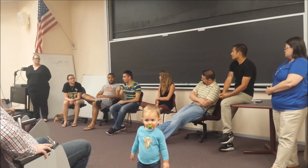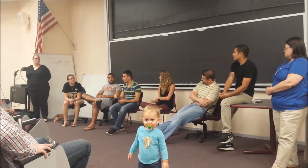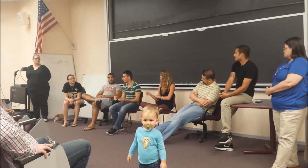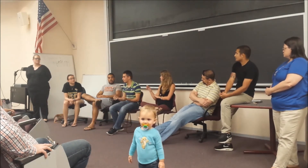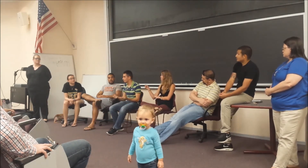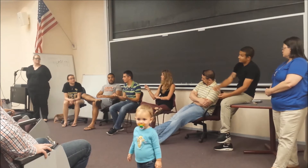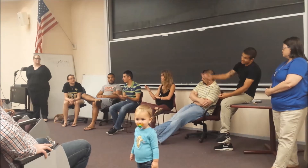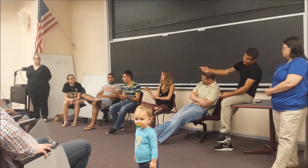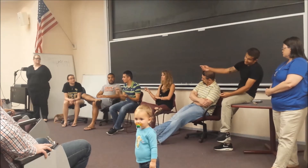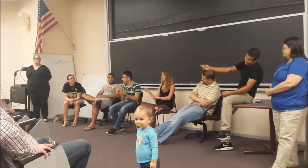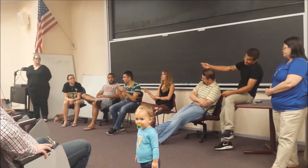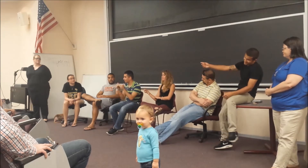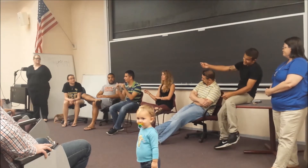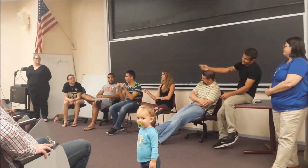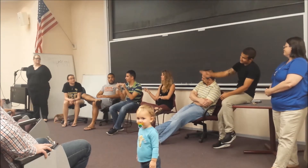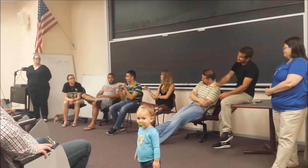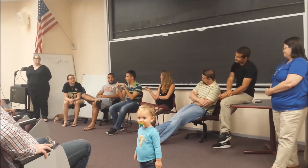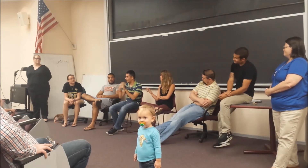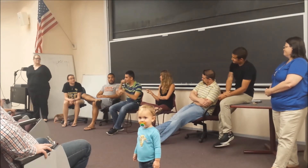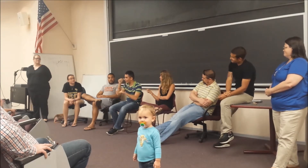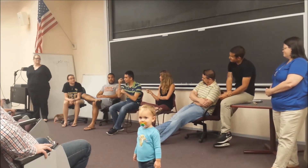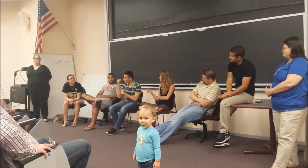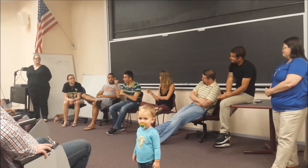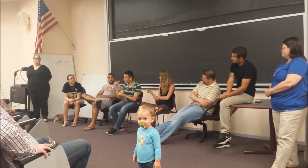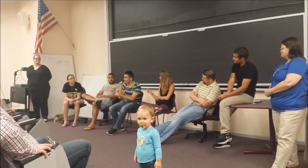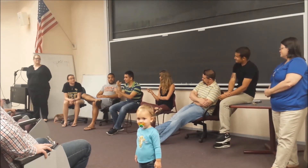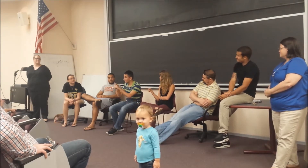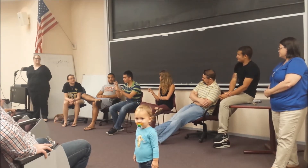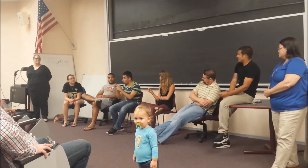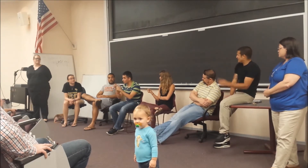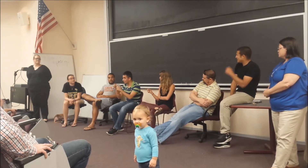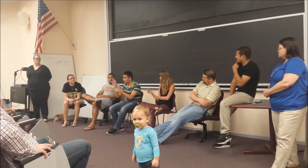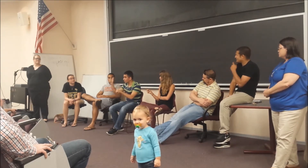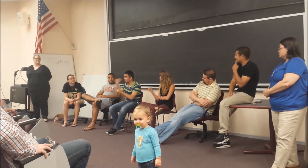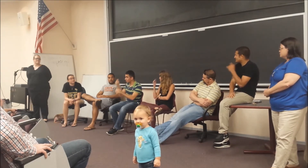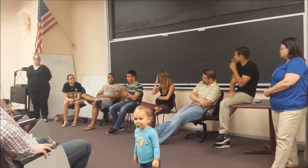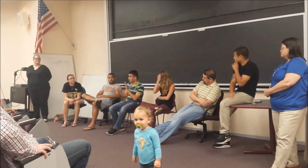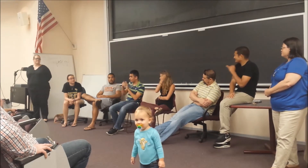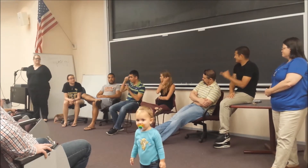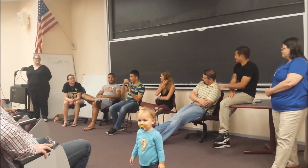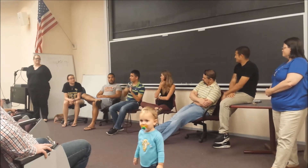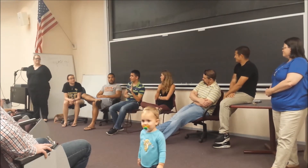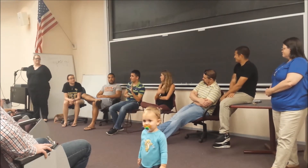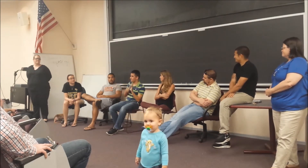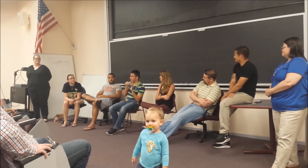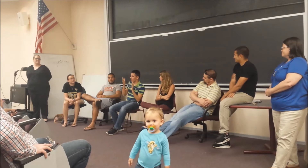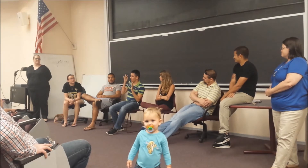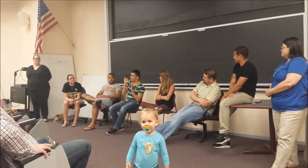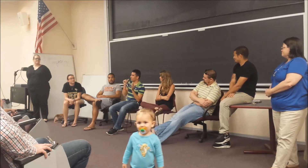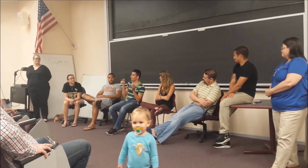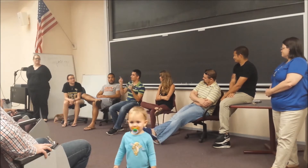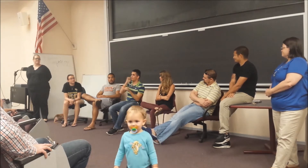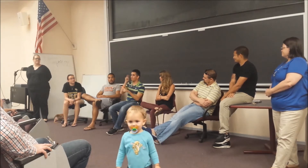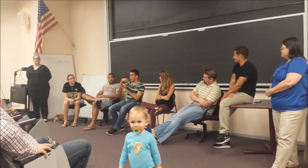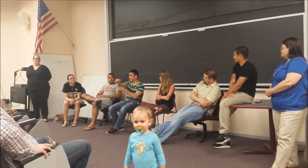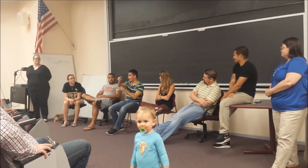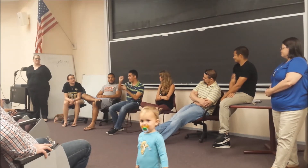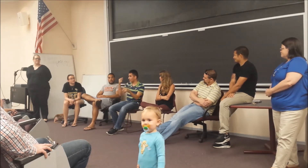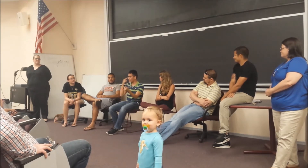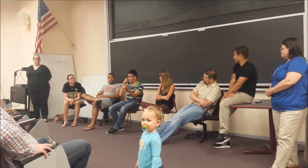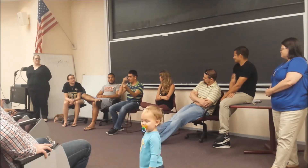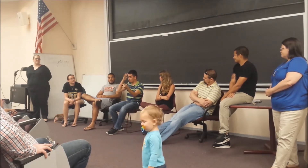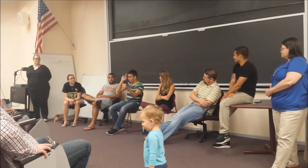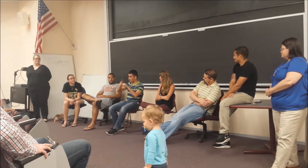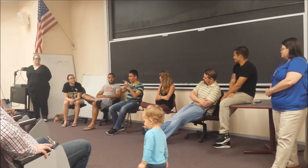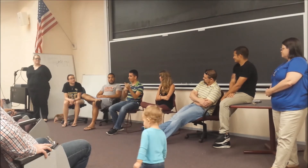Never mind. That's not fair. I didn't understand that word, and you would keep me. Hold on. If they